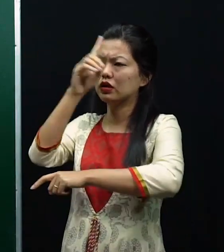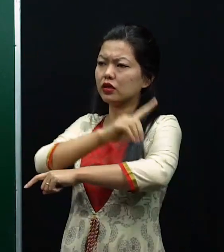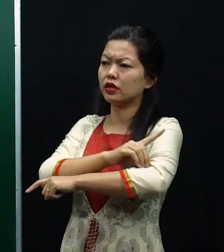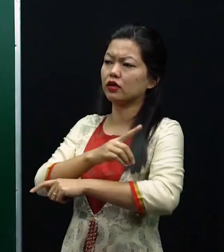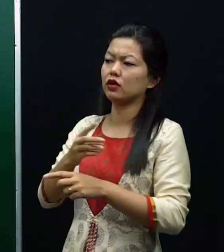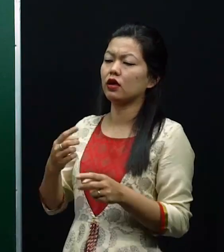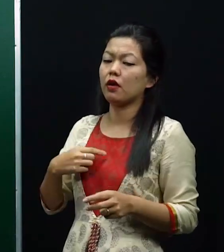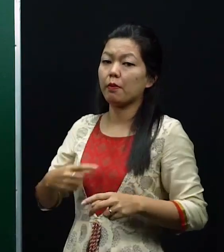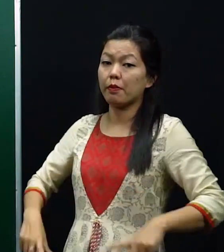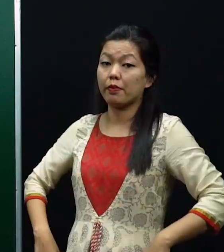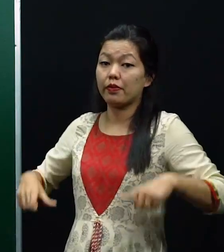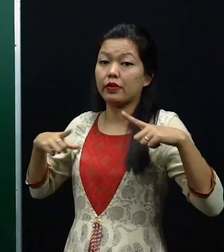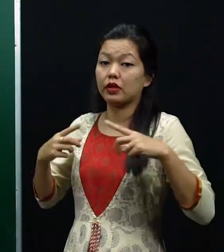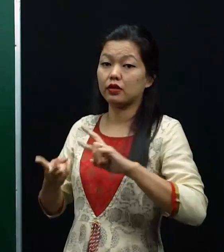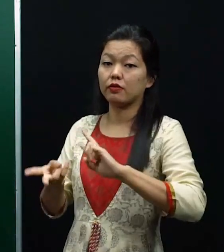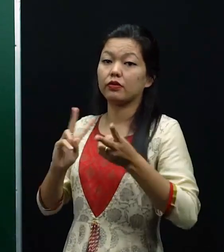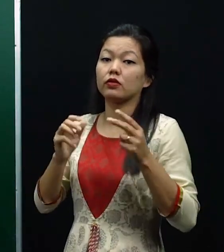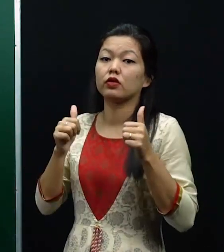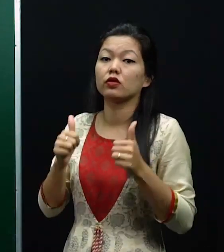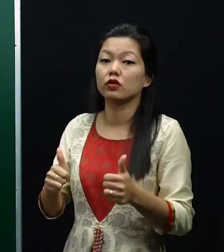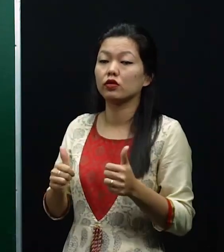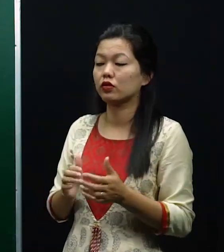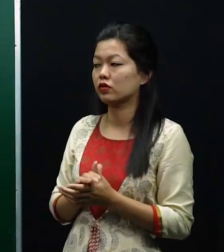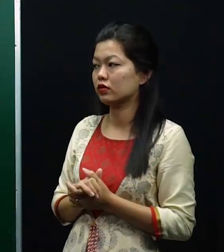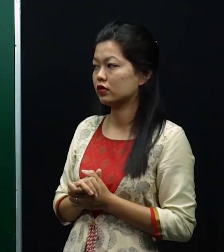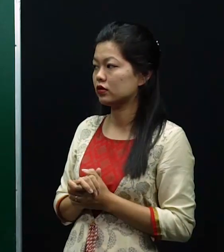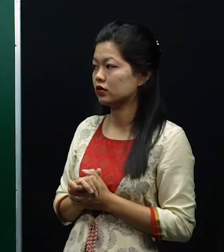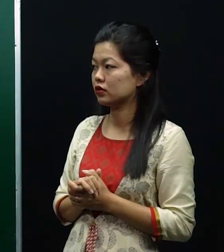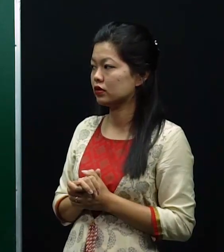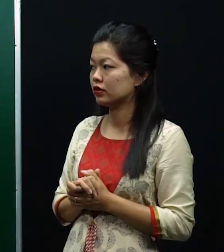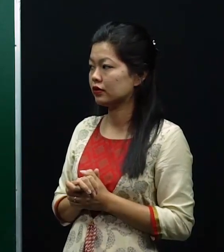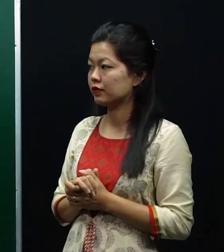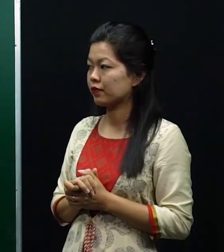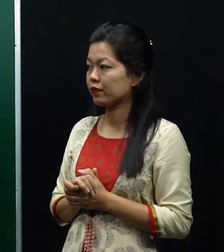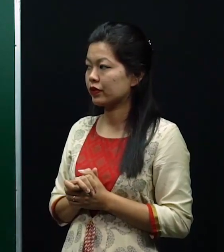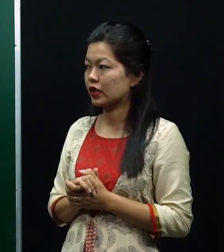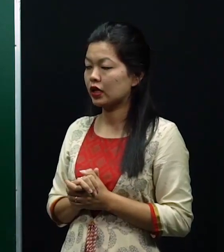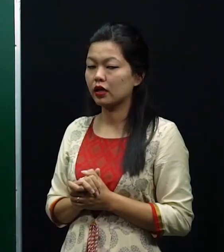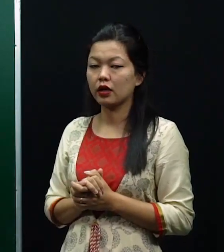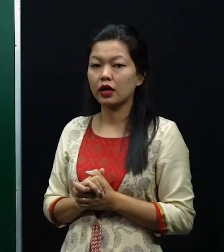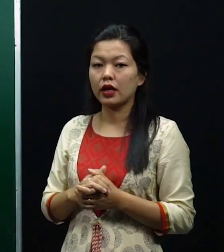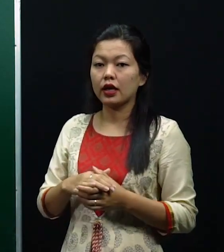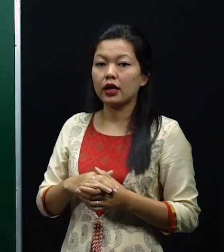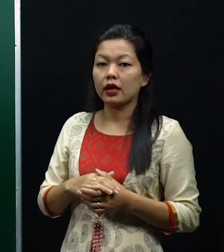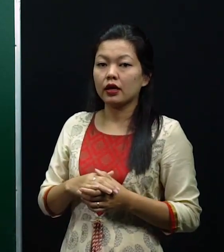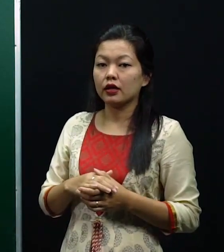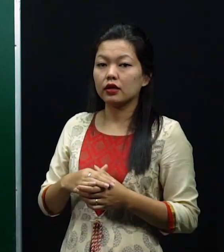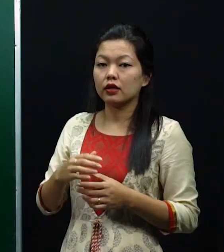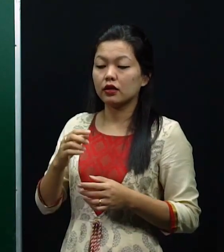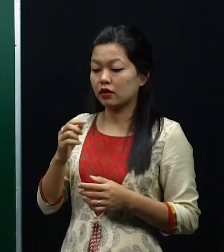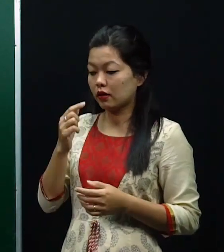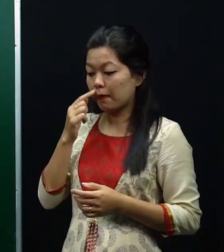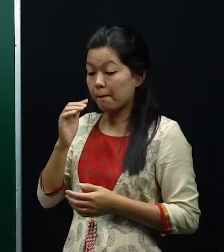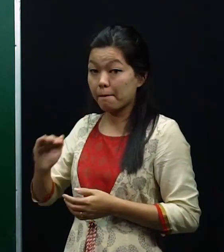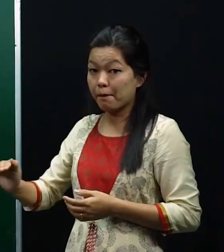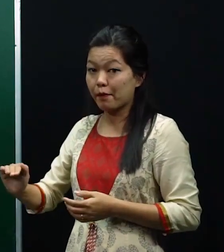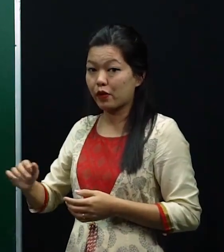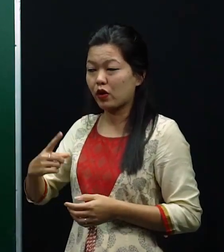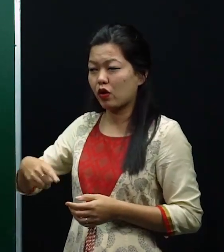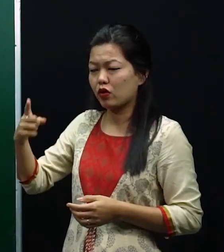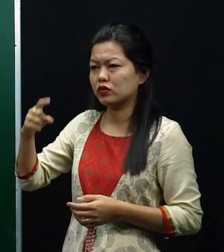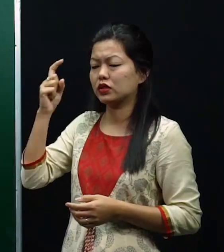person. This had been continuing for so long, and more or less this stone, as I've told you, had become his real teacher. Though he